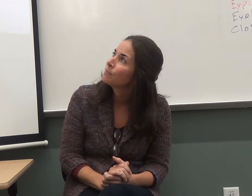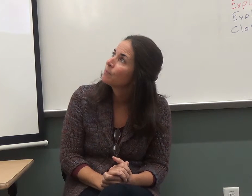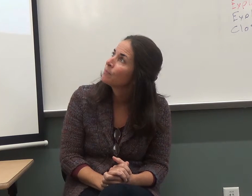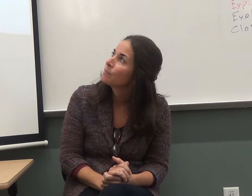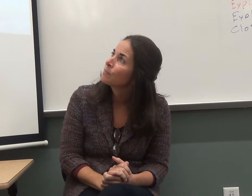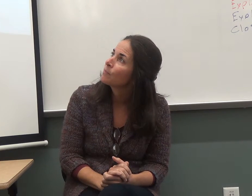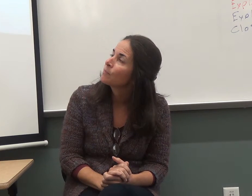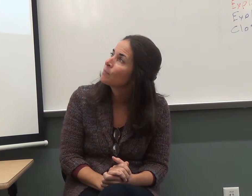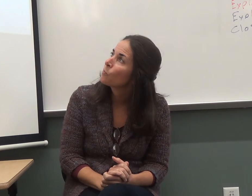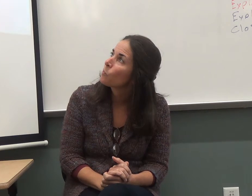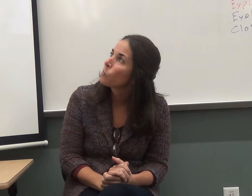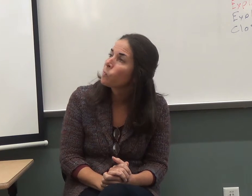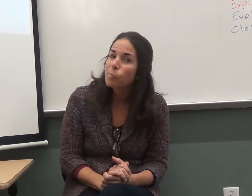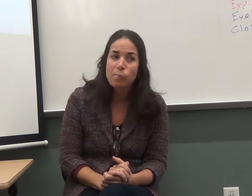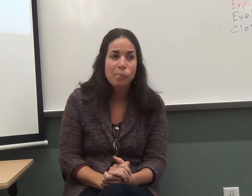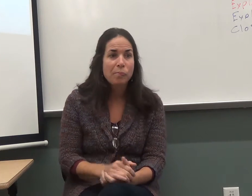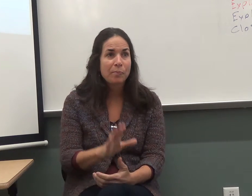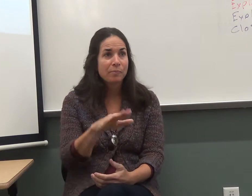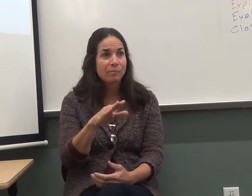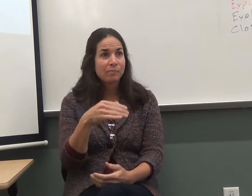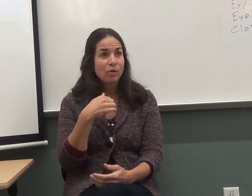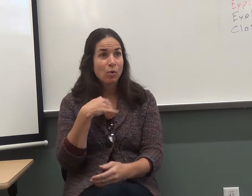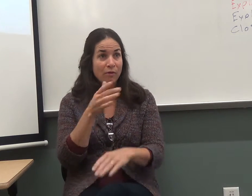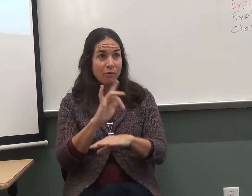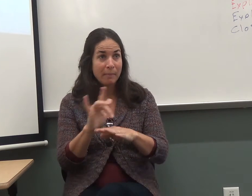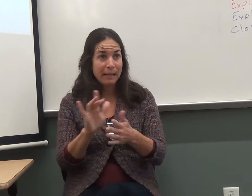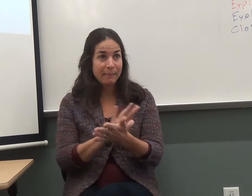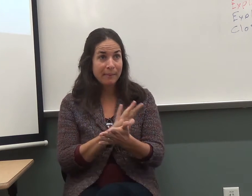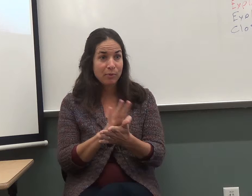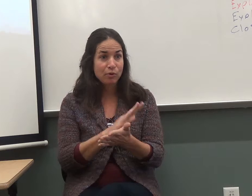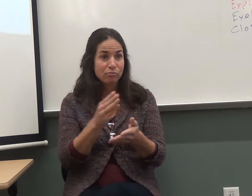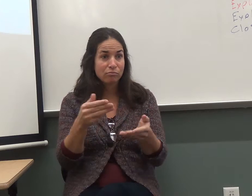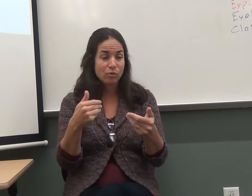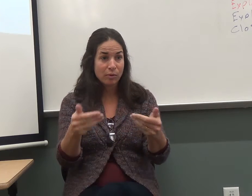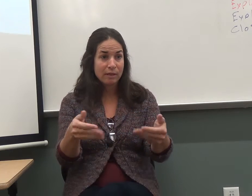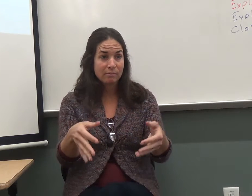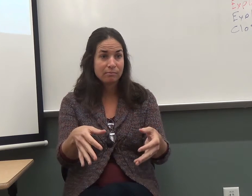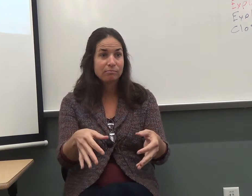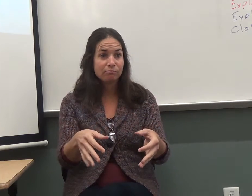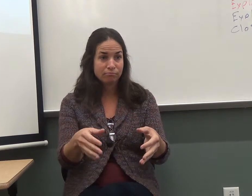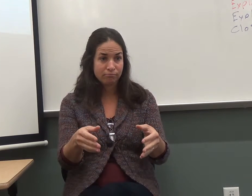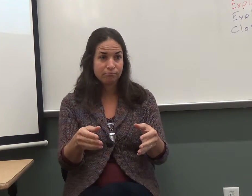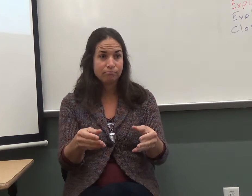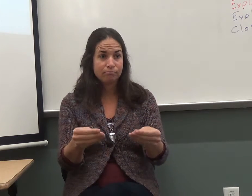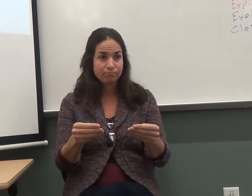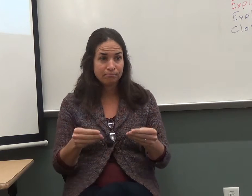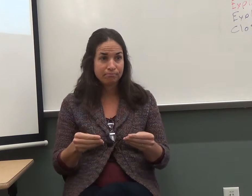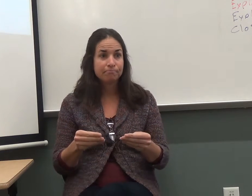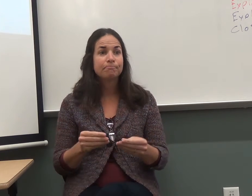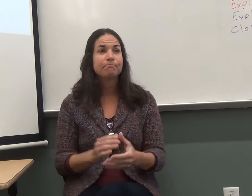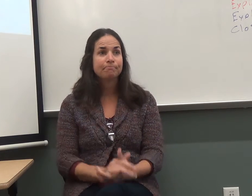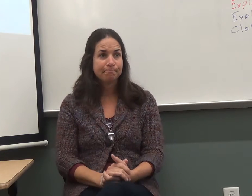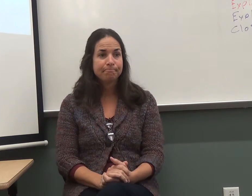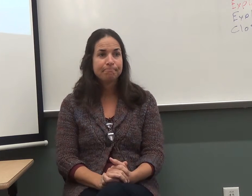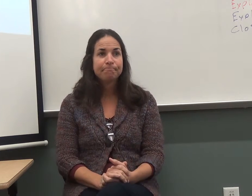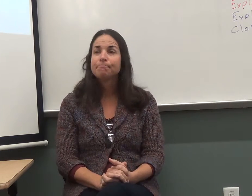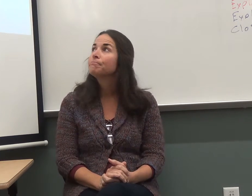which you should have in front of you at this point, okay, you're going to write number